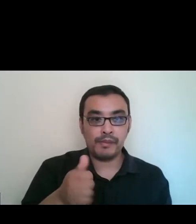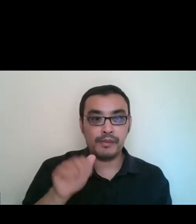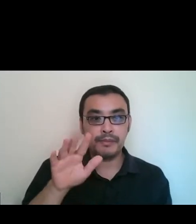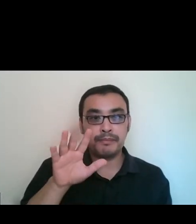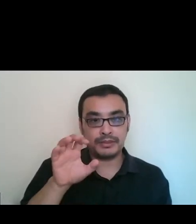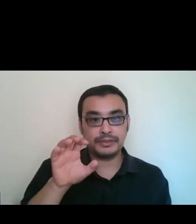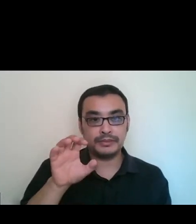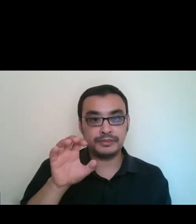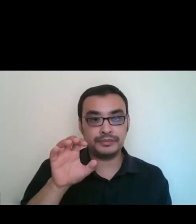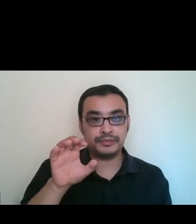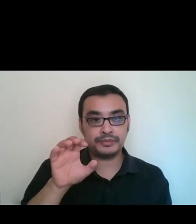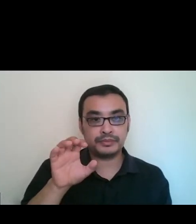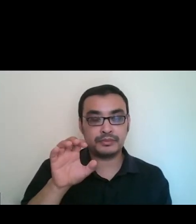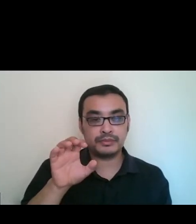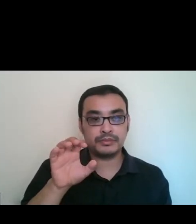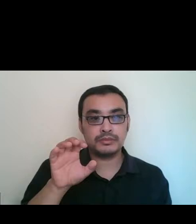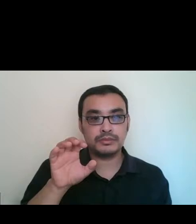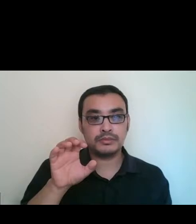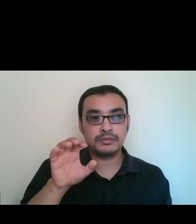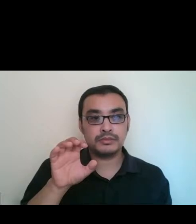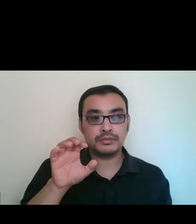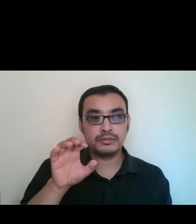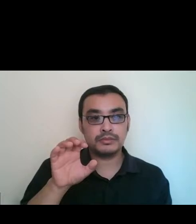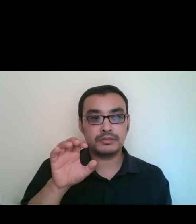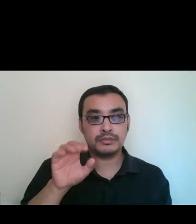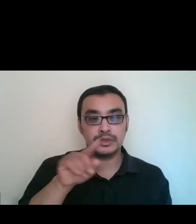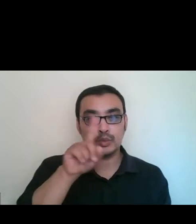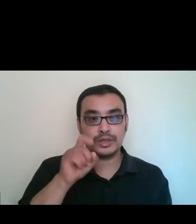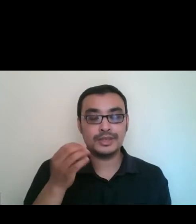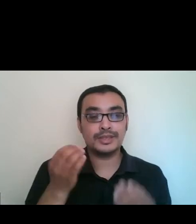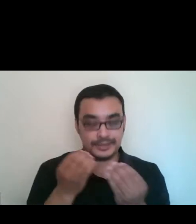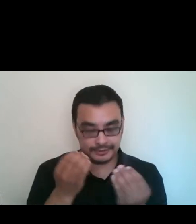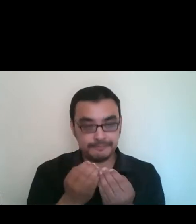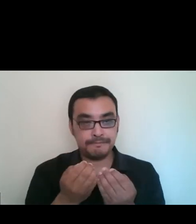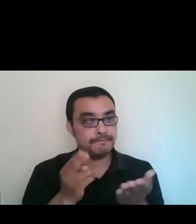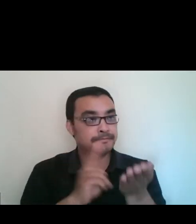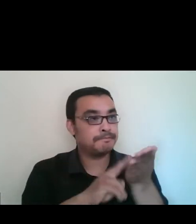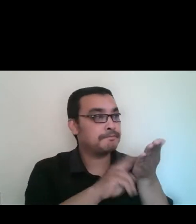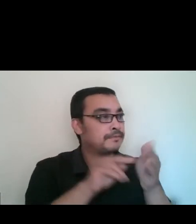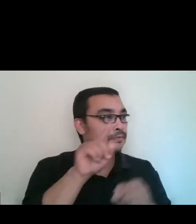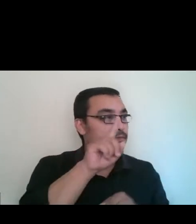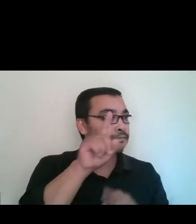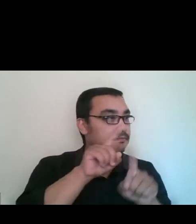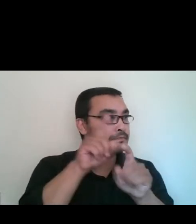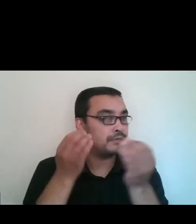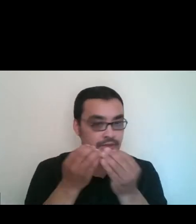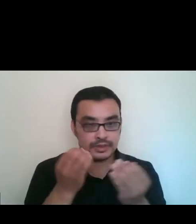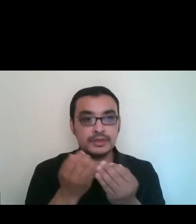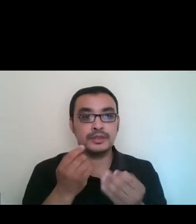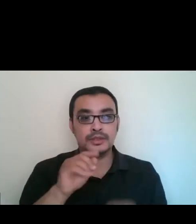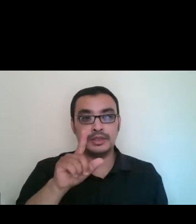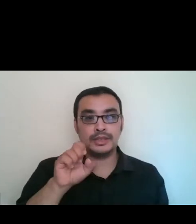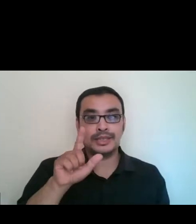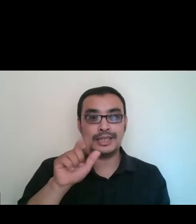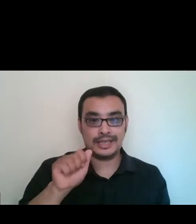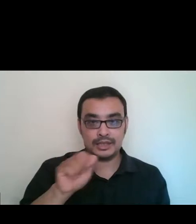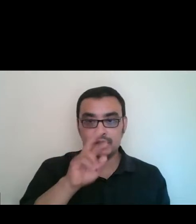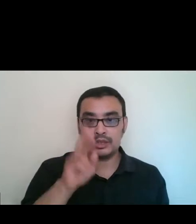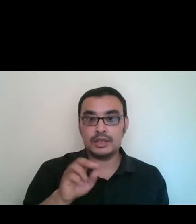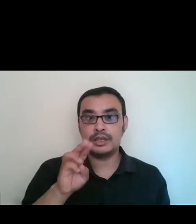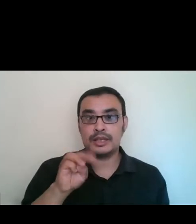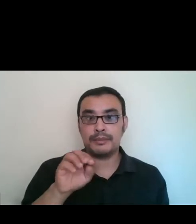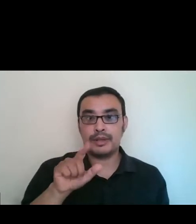5 minutes to have some questions, to ask some questions to both Lela and Mylene.